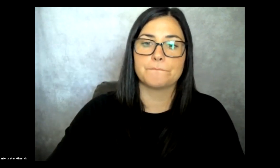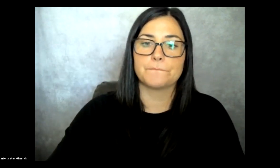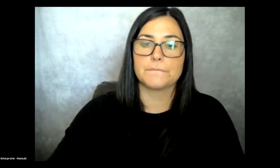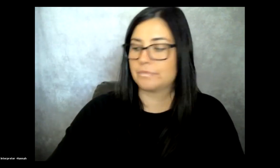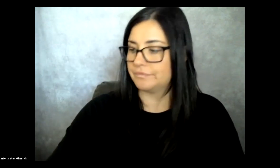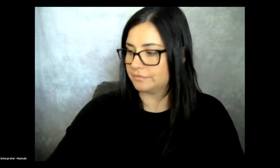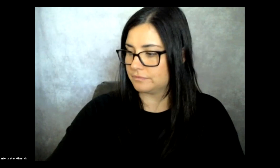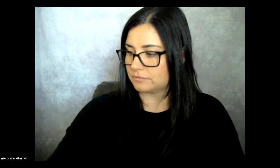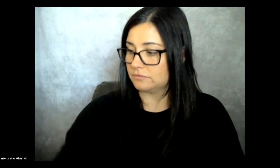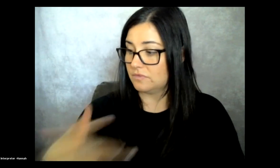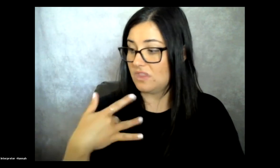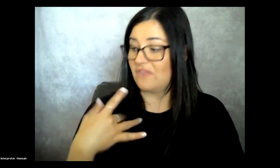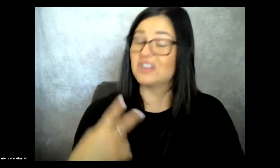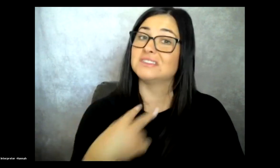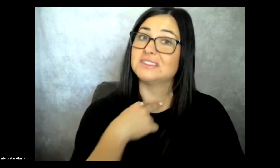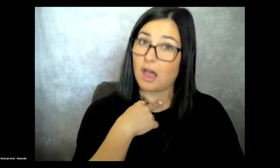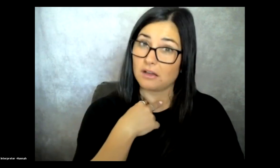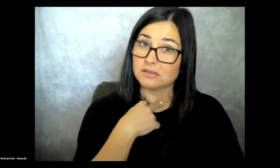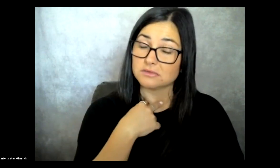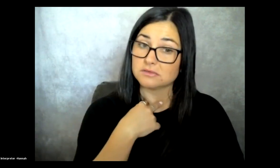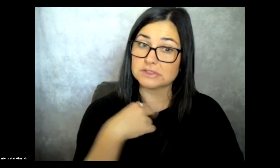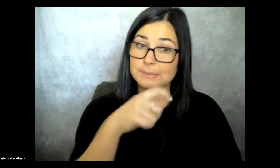Are you stuck on something specific, Kimberly?